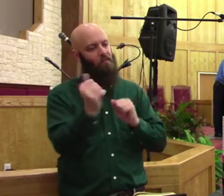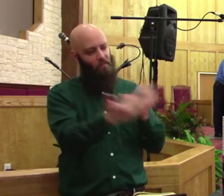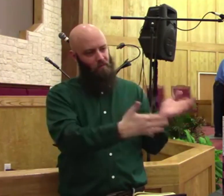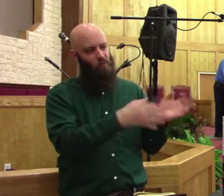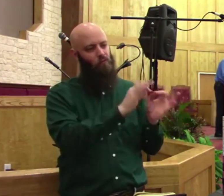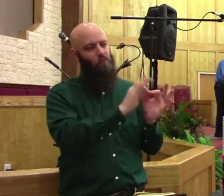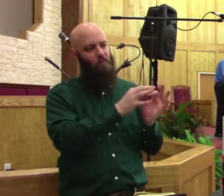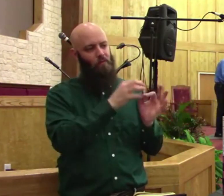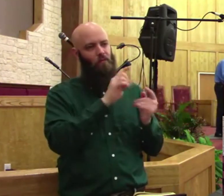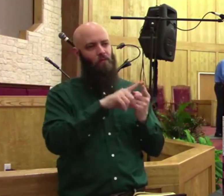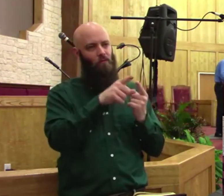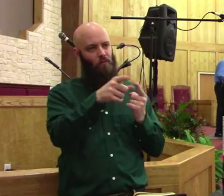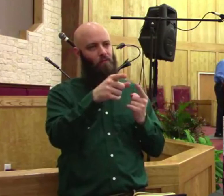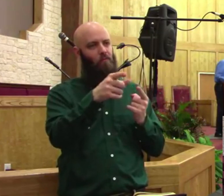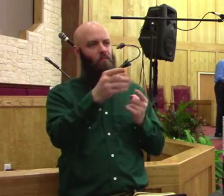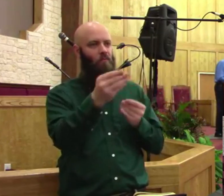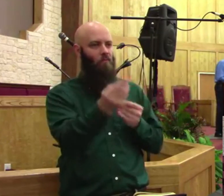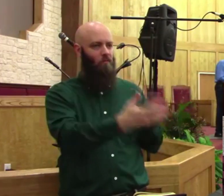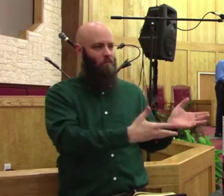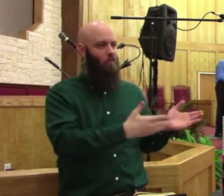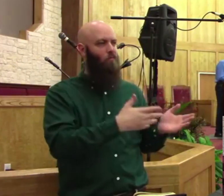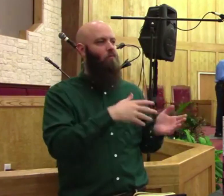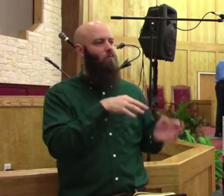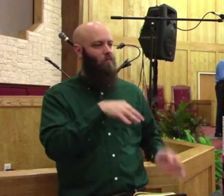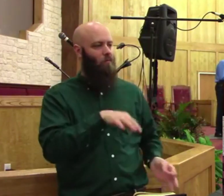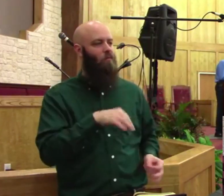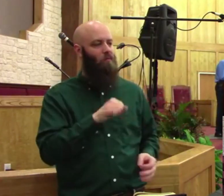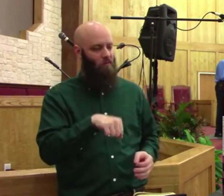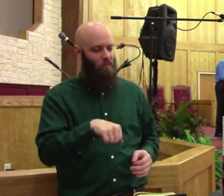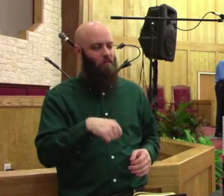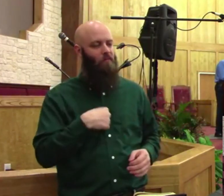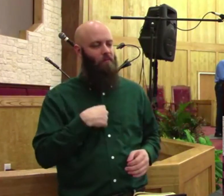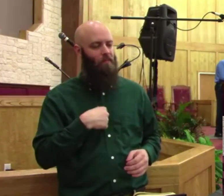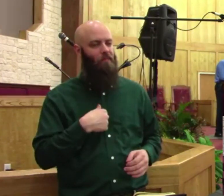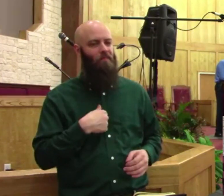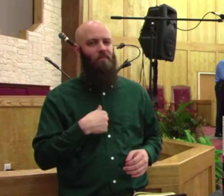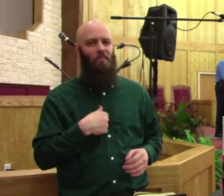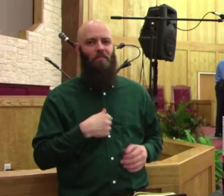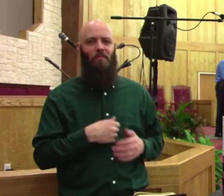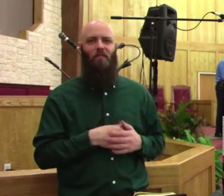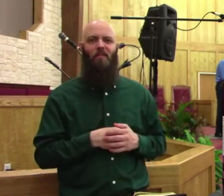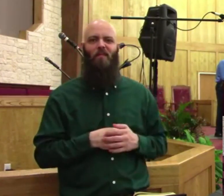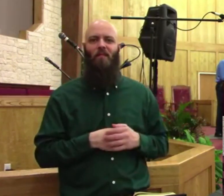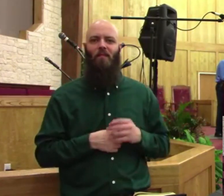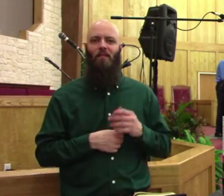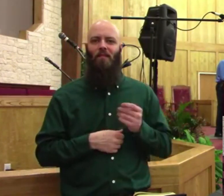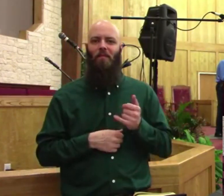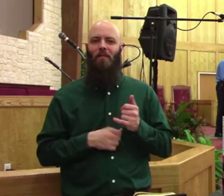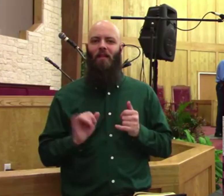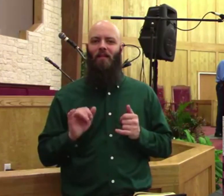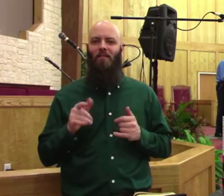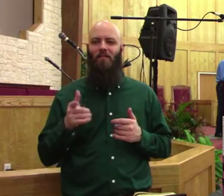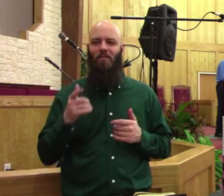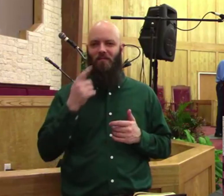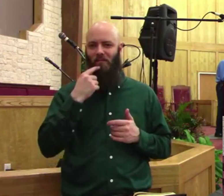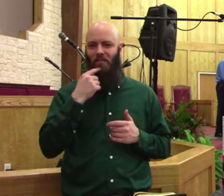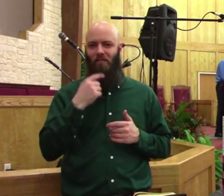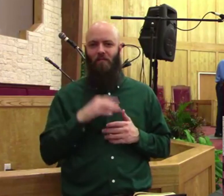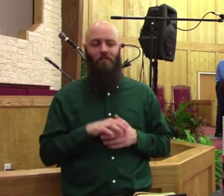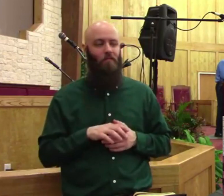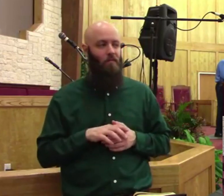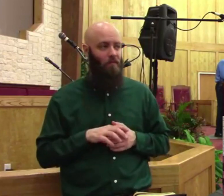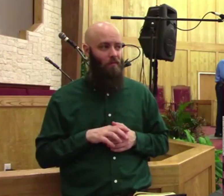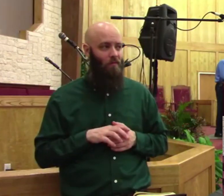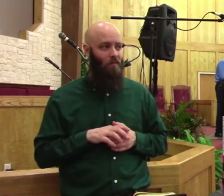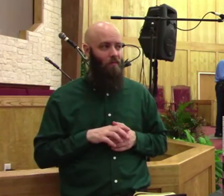the king and make known to him the interpretation. There's a sense in which you can almost hear him say, I don't know what you mean